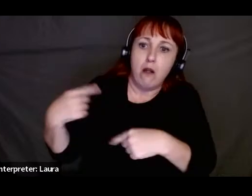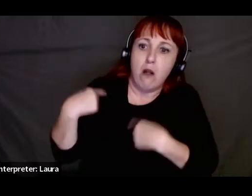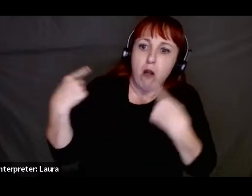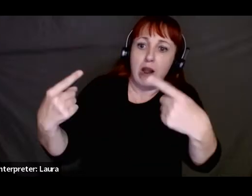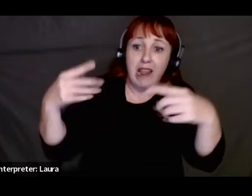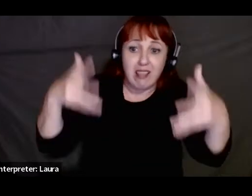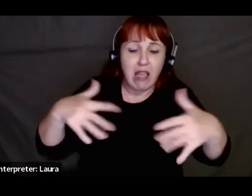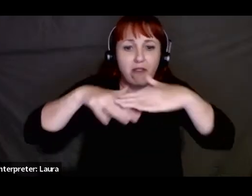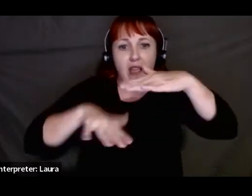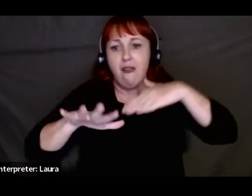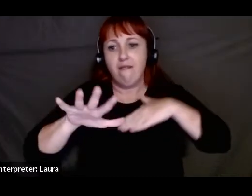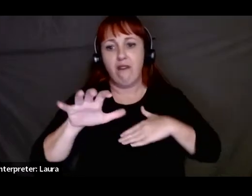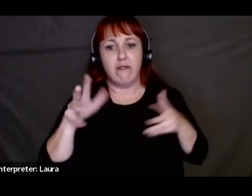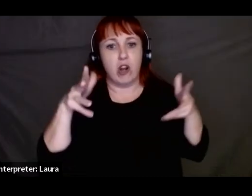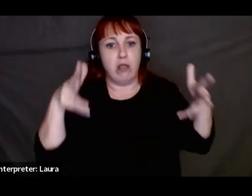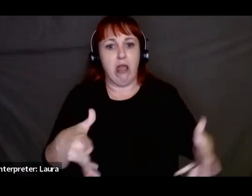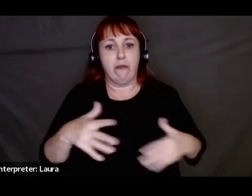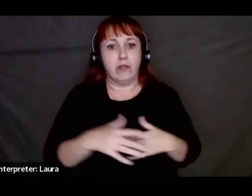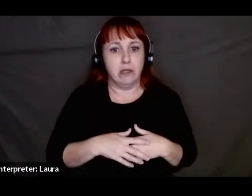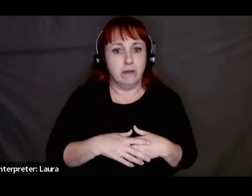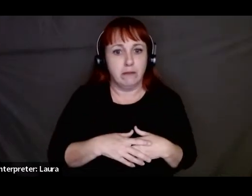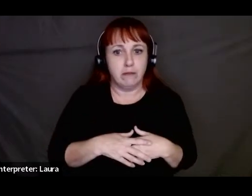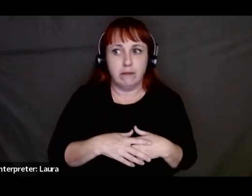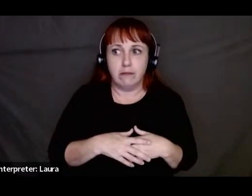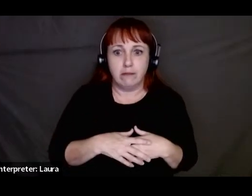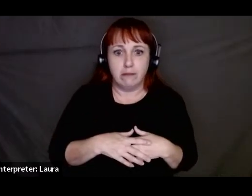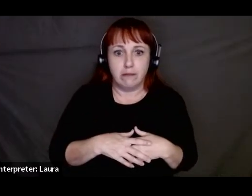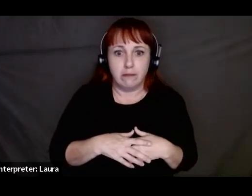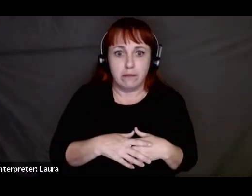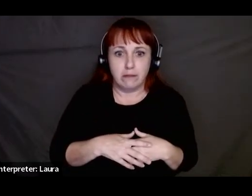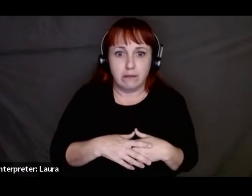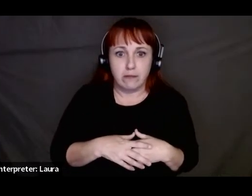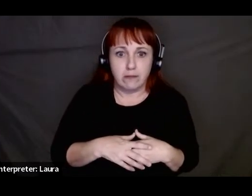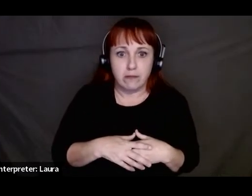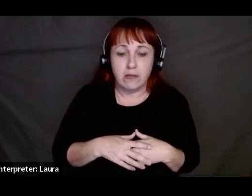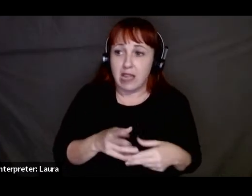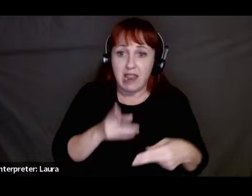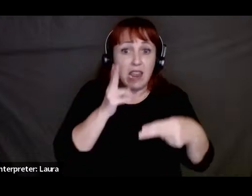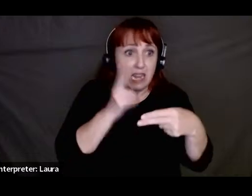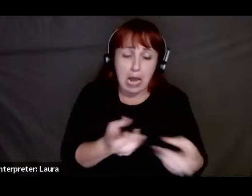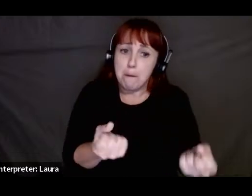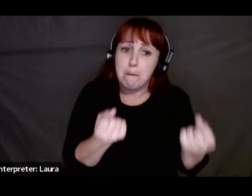500 specimens left in the wild? It can mean quite a few.